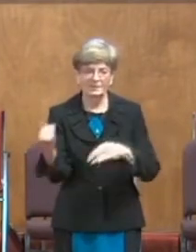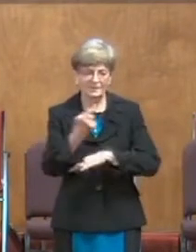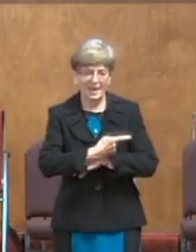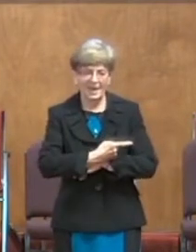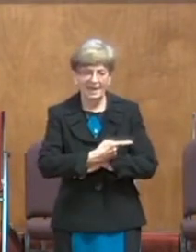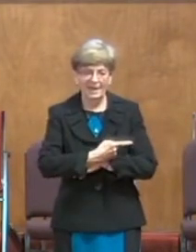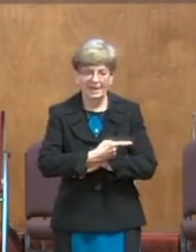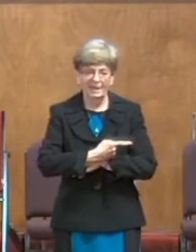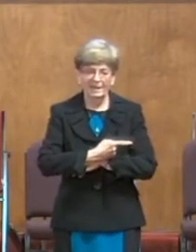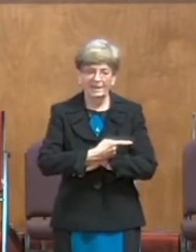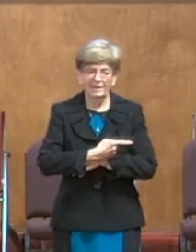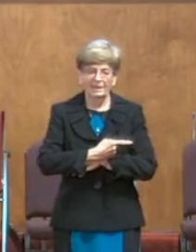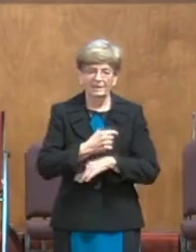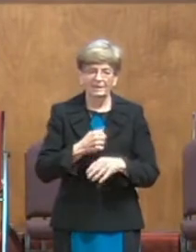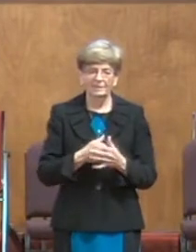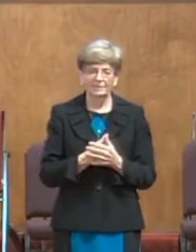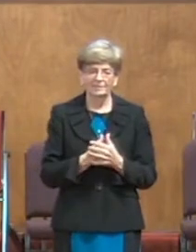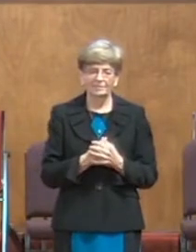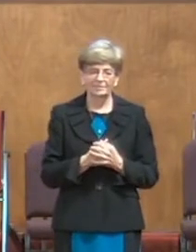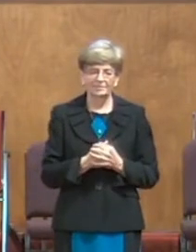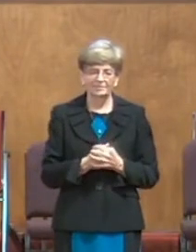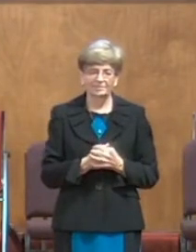some of which